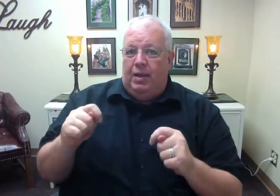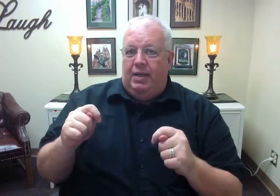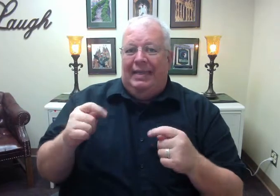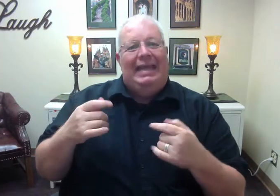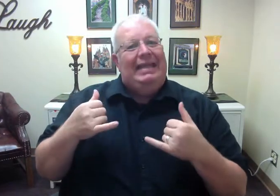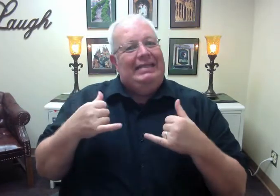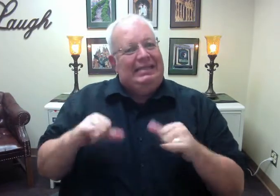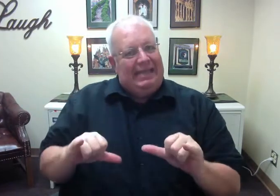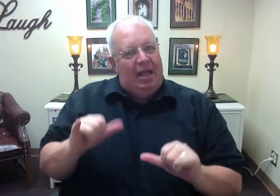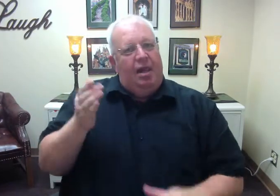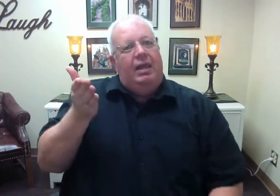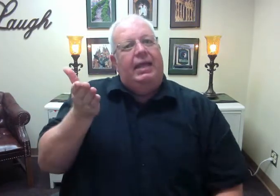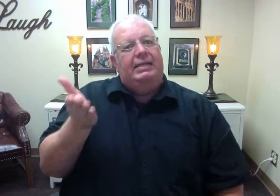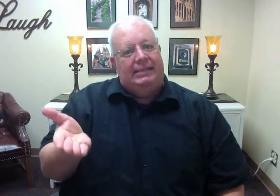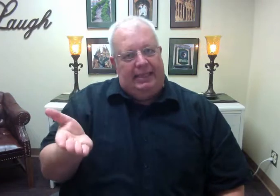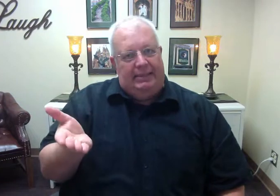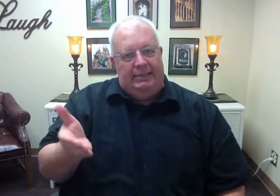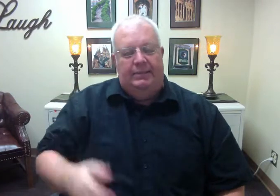Now let's look at Vygotsky.